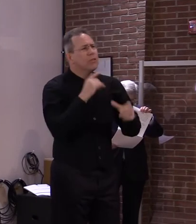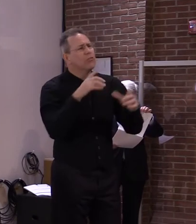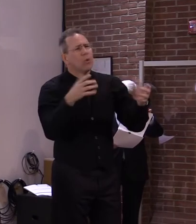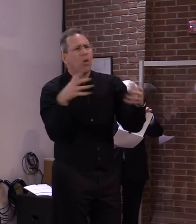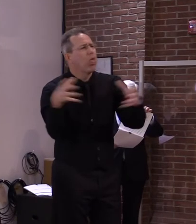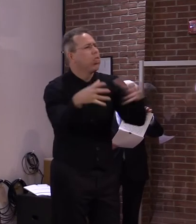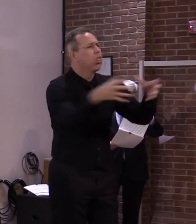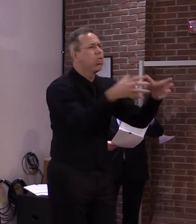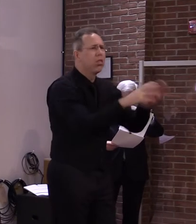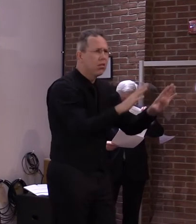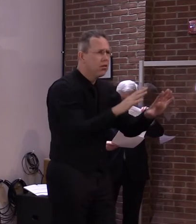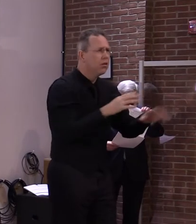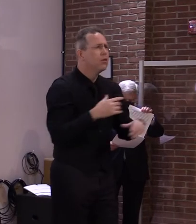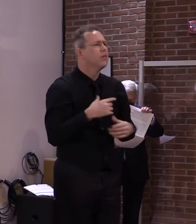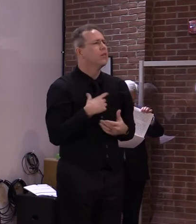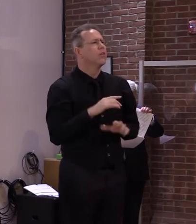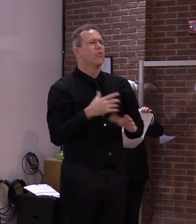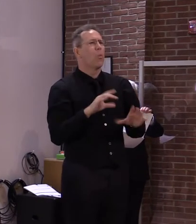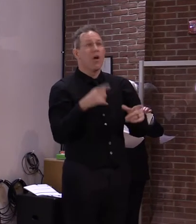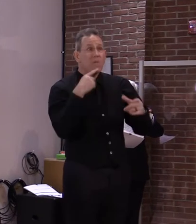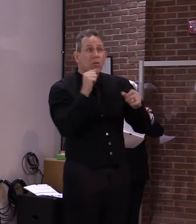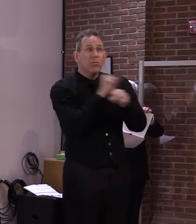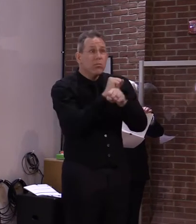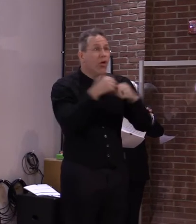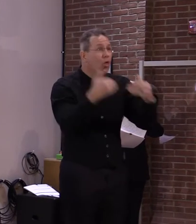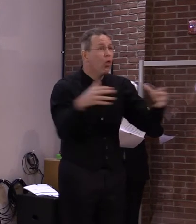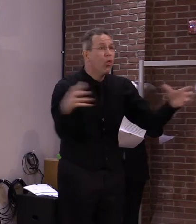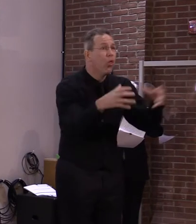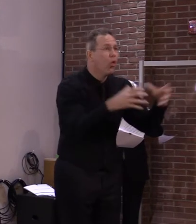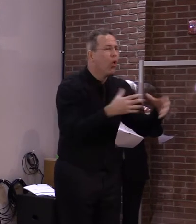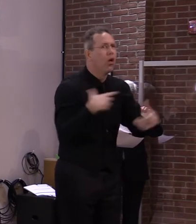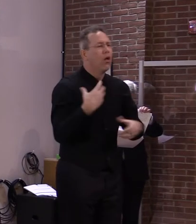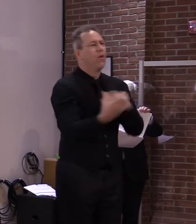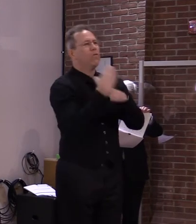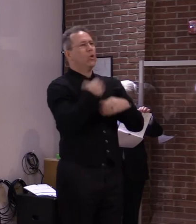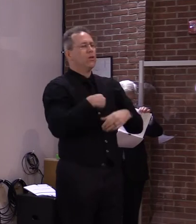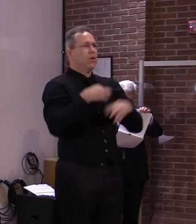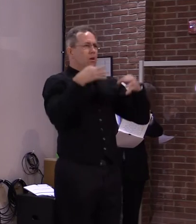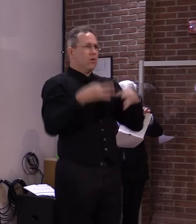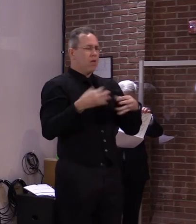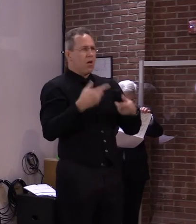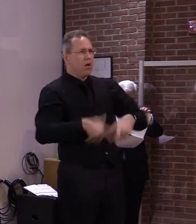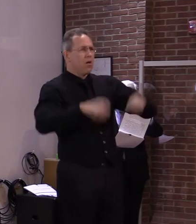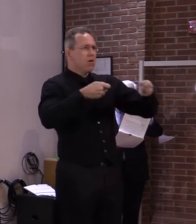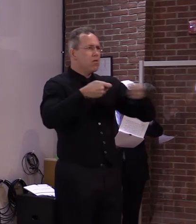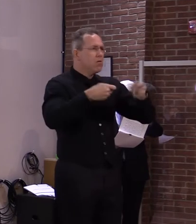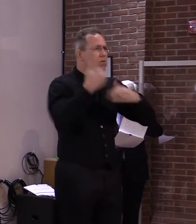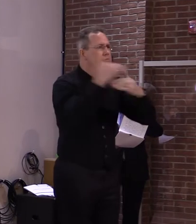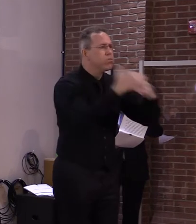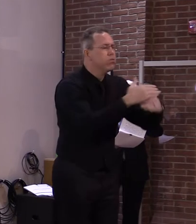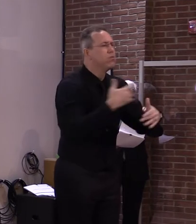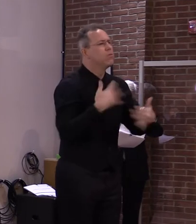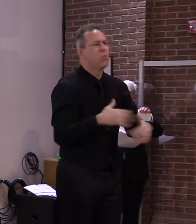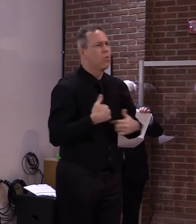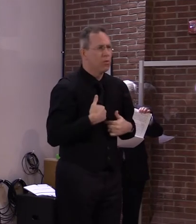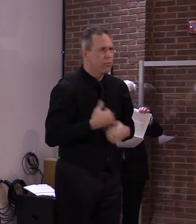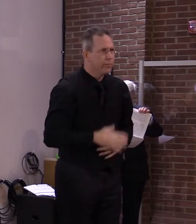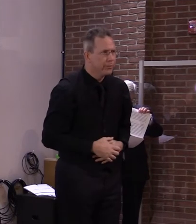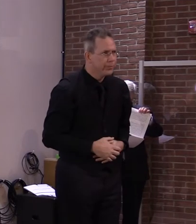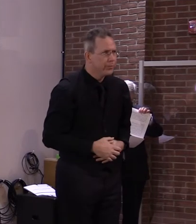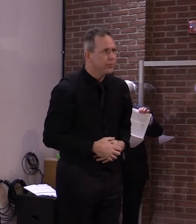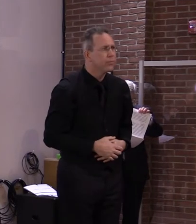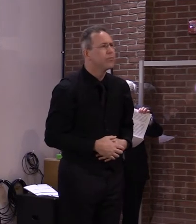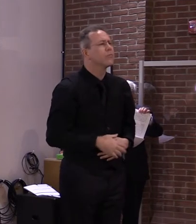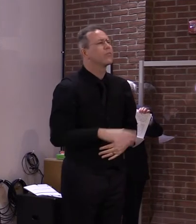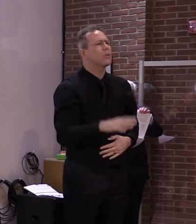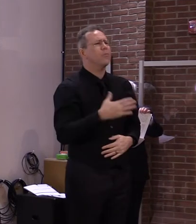do so if you want to keep moving forward and slowly opening the spigot again please follow